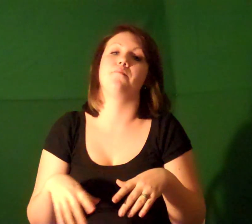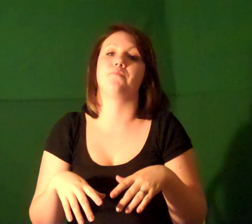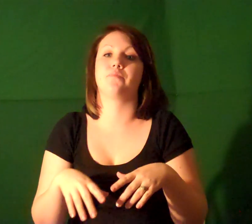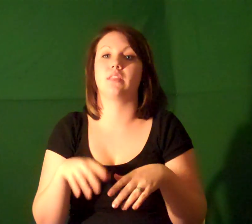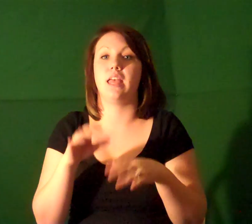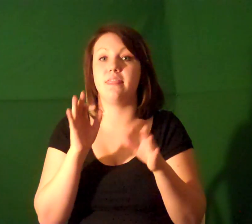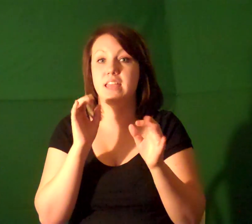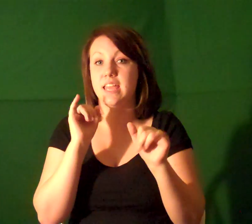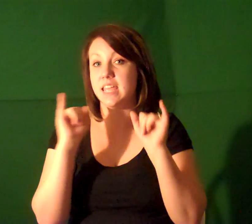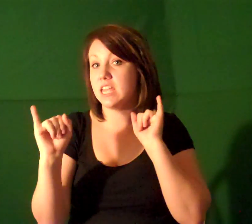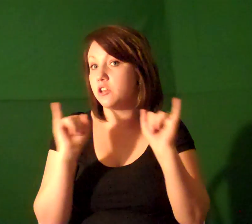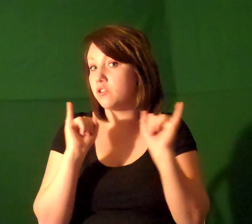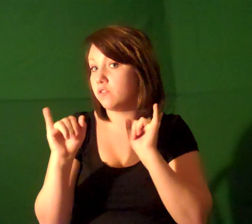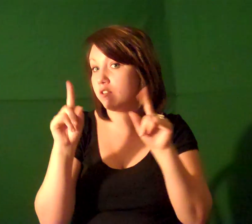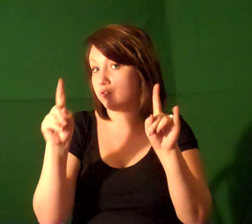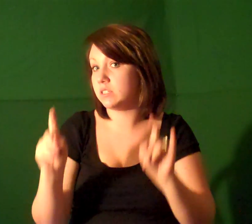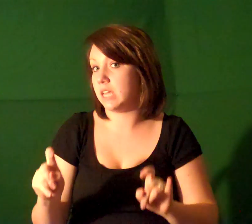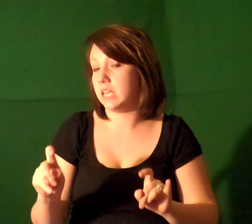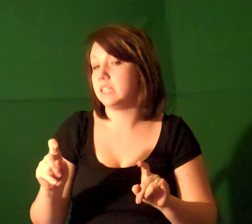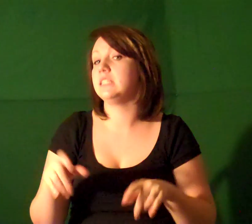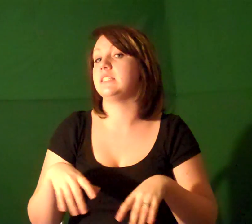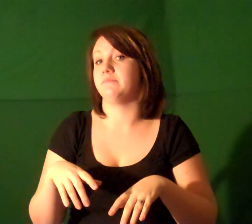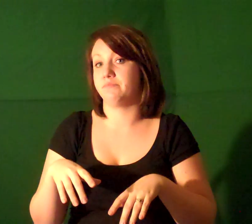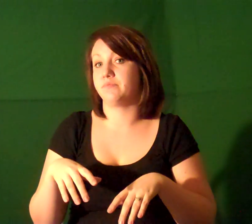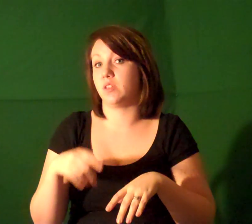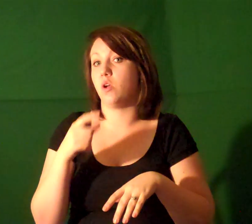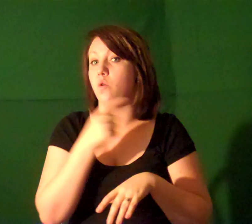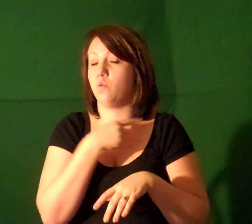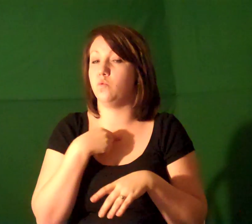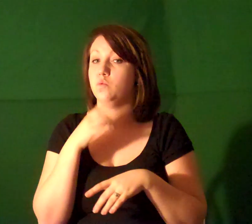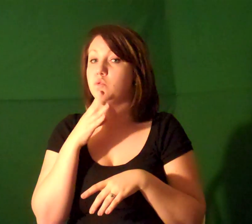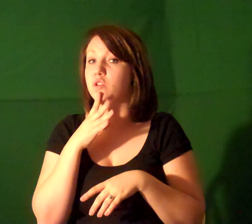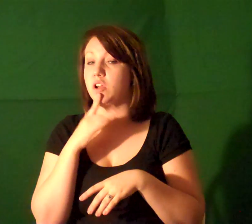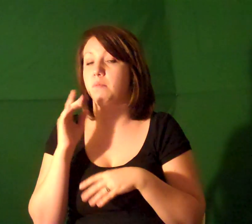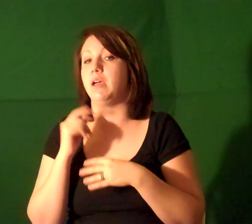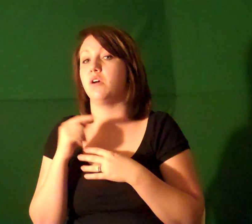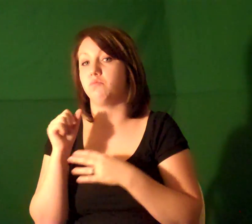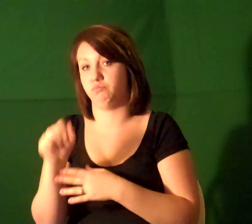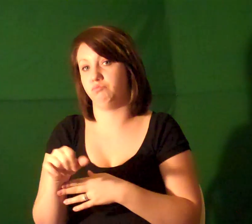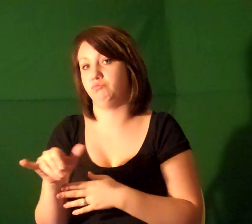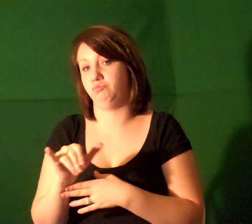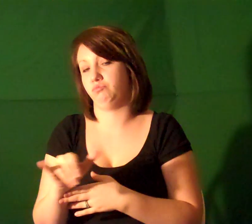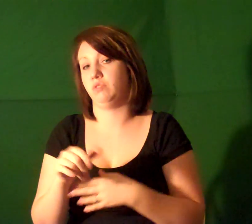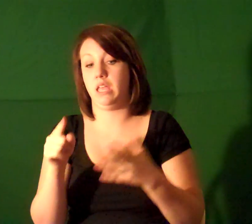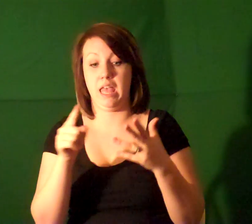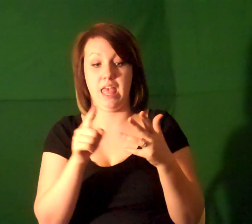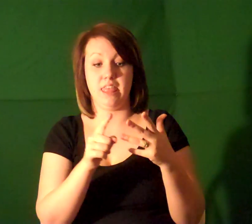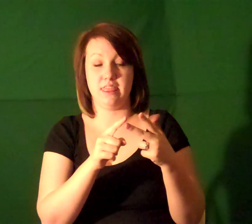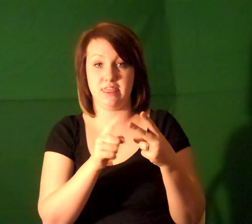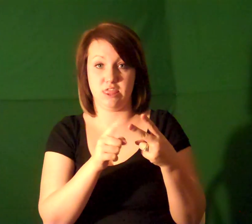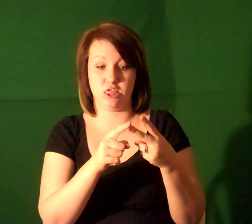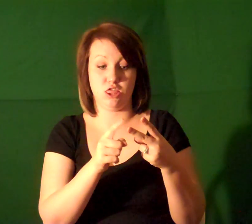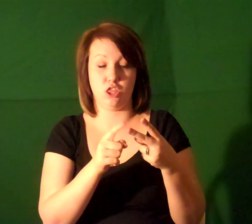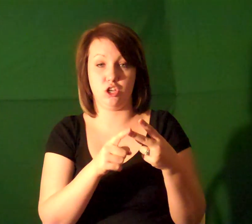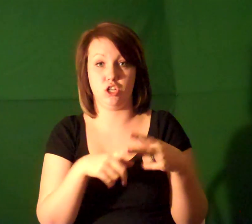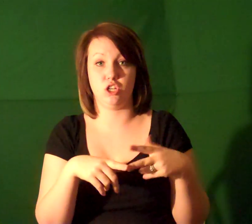interview portion of the test, which we'll talk about as well. And then there is a performance interpreting